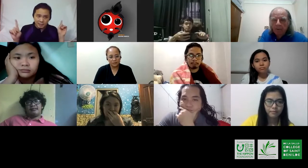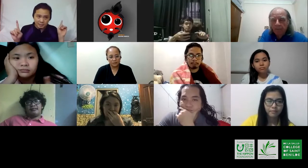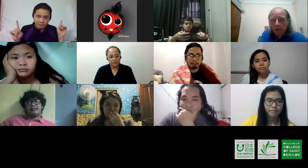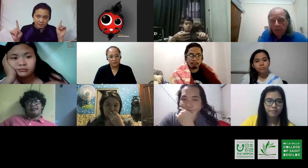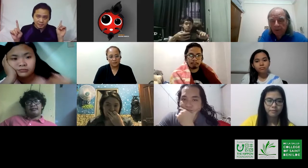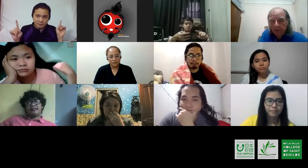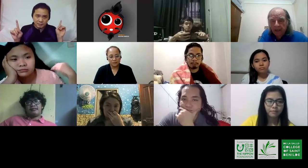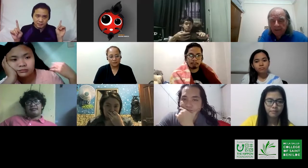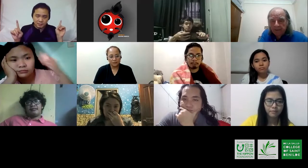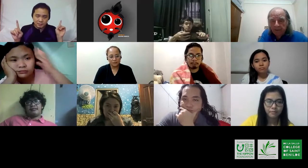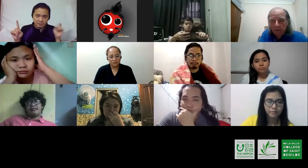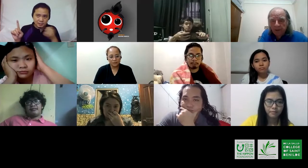PowerPoint when you're answering the question.